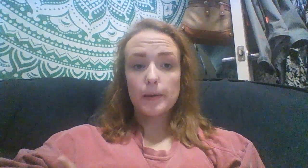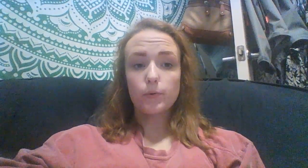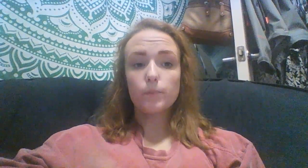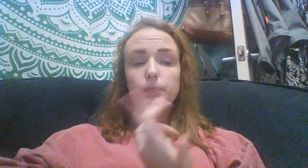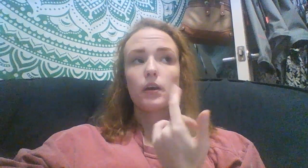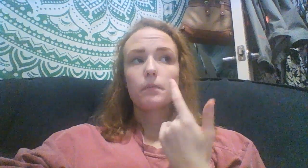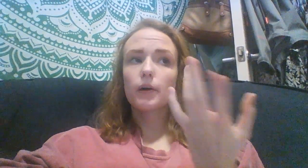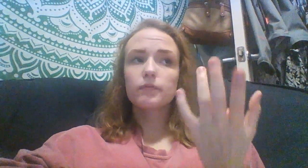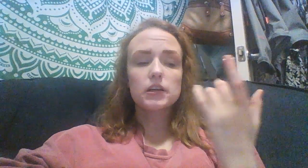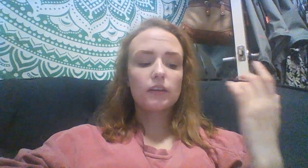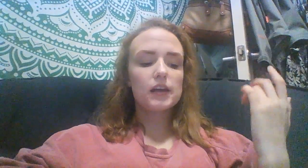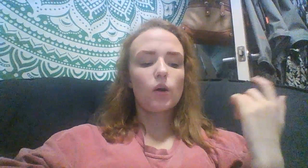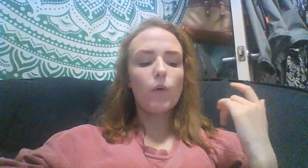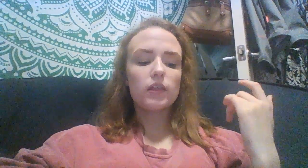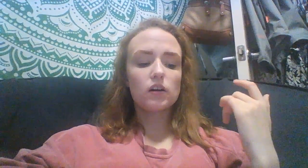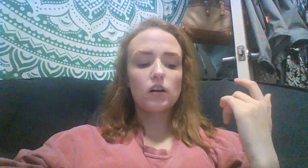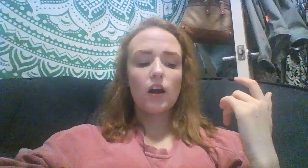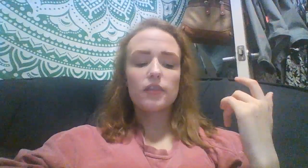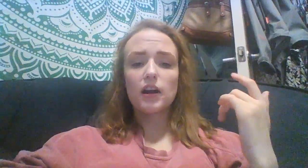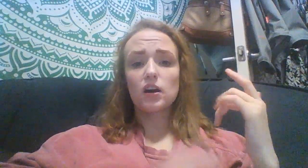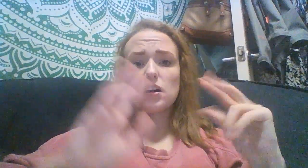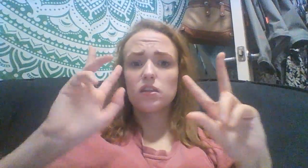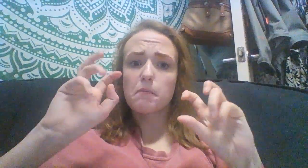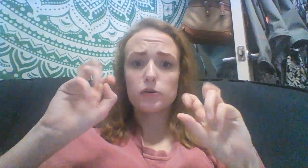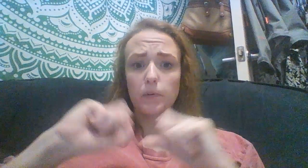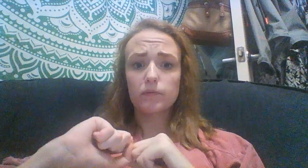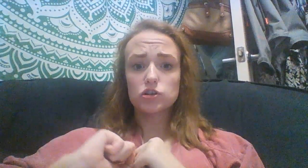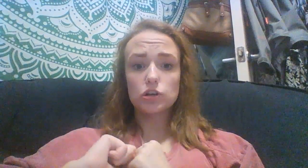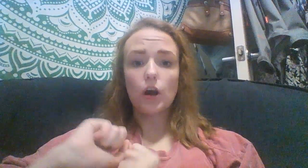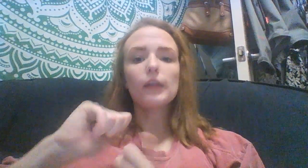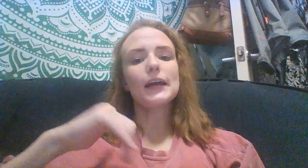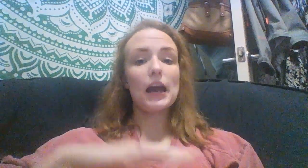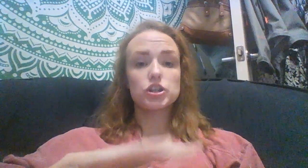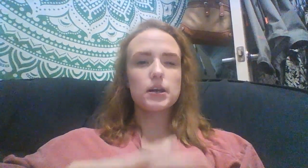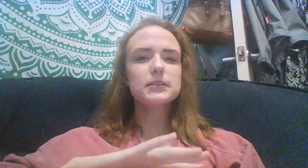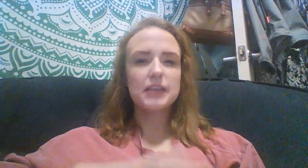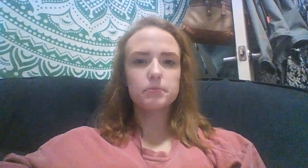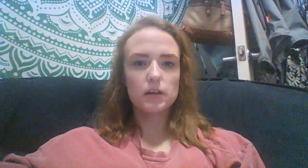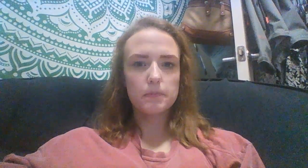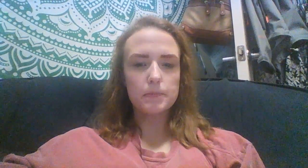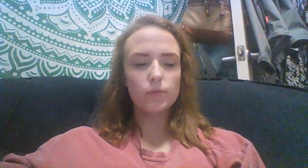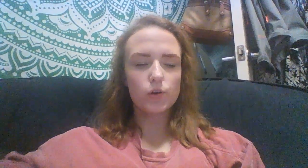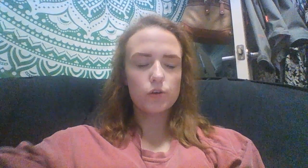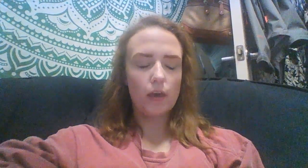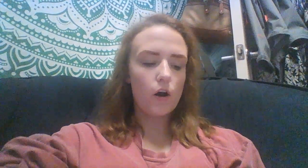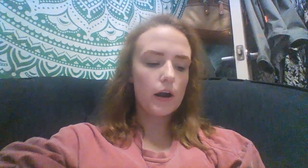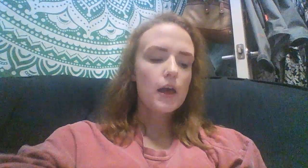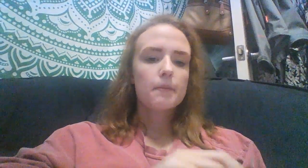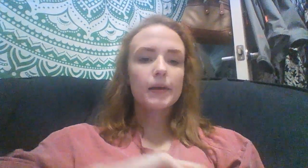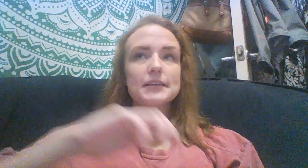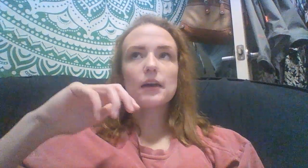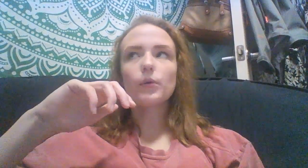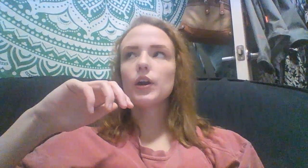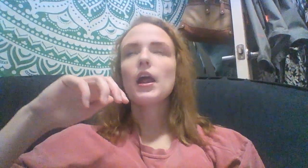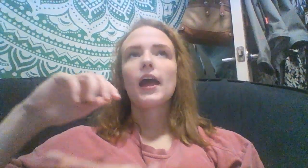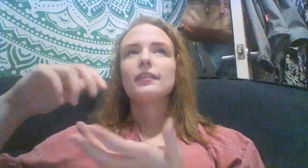people. Privilege, like, whether they're the most privileged or not. Like, I should accept other people for who they are. Because